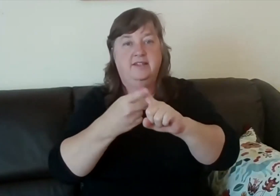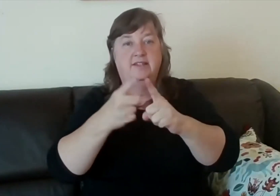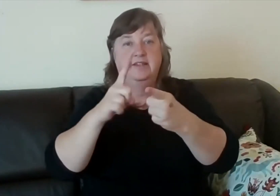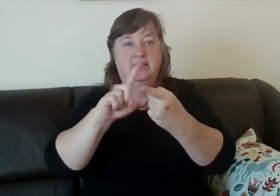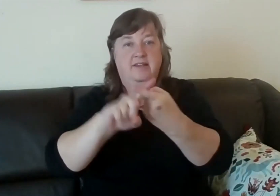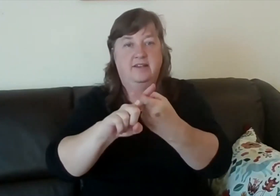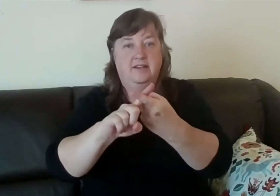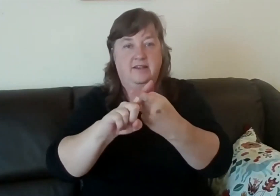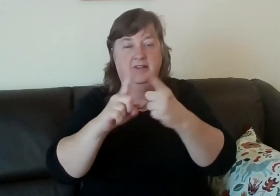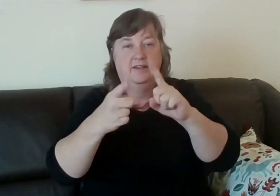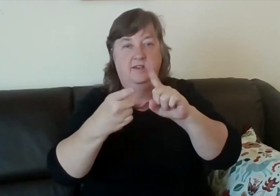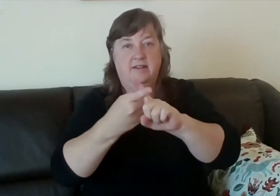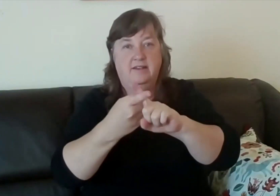X's.